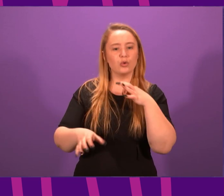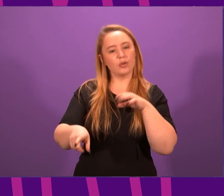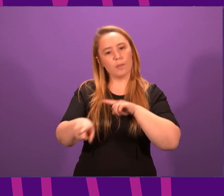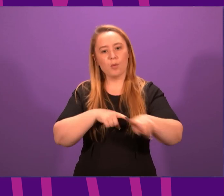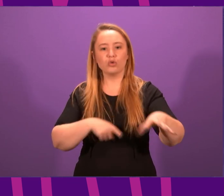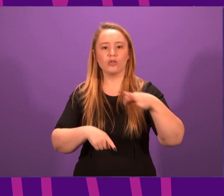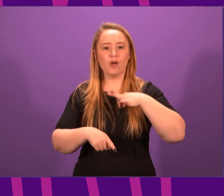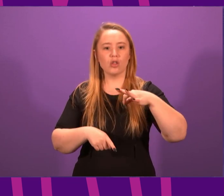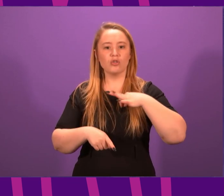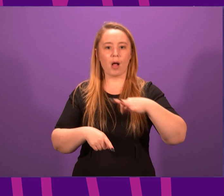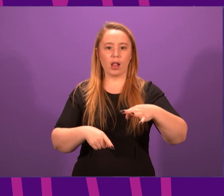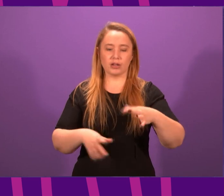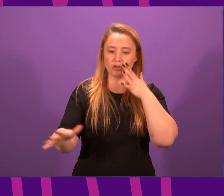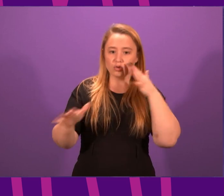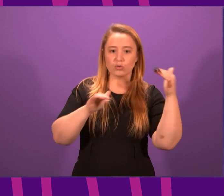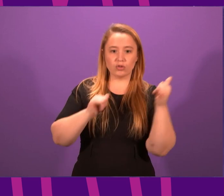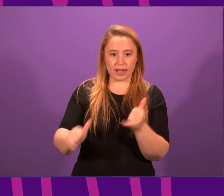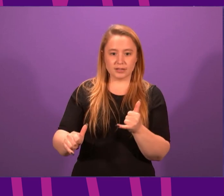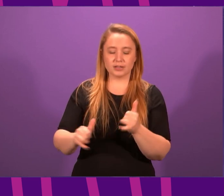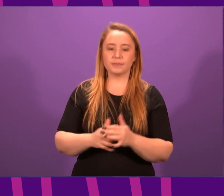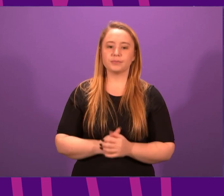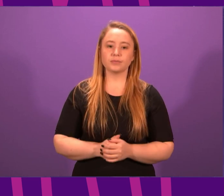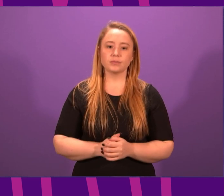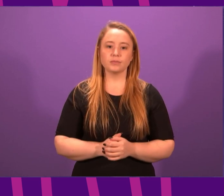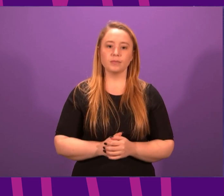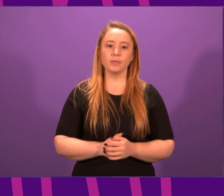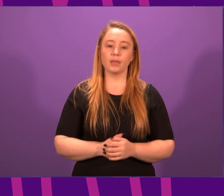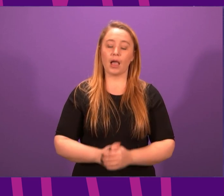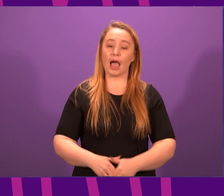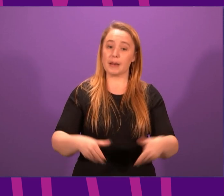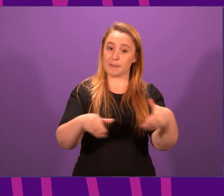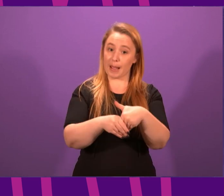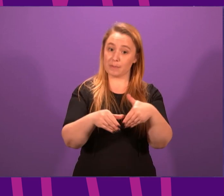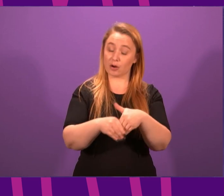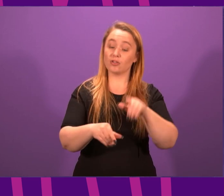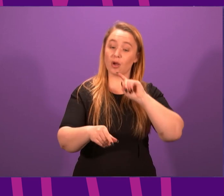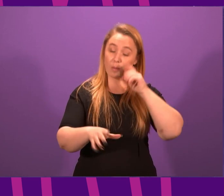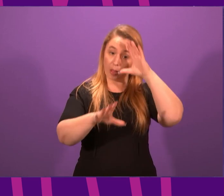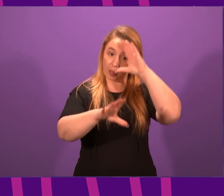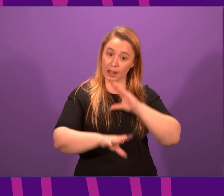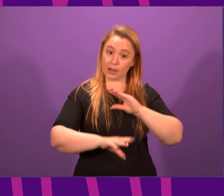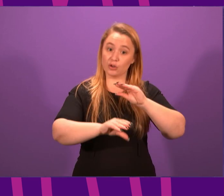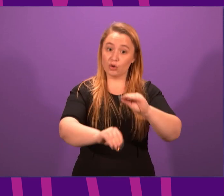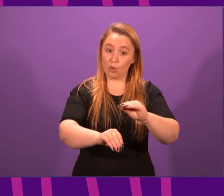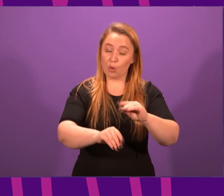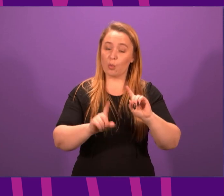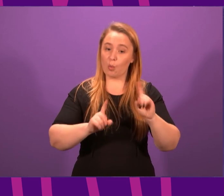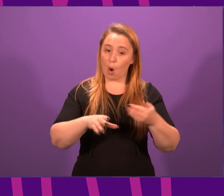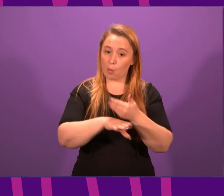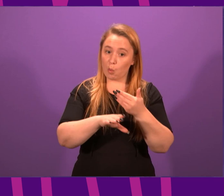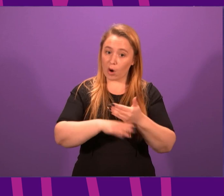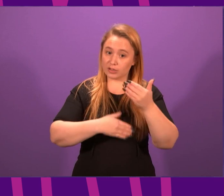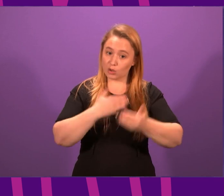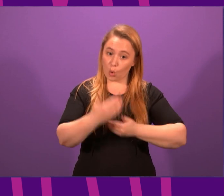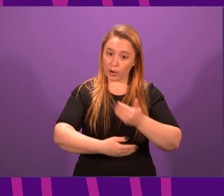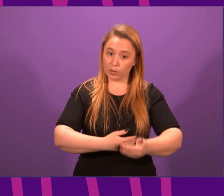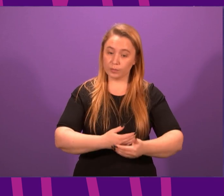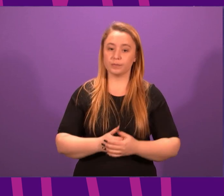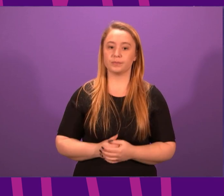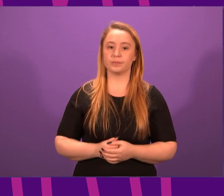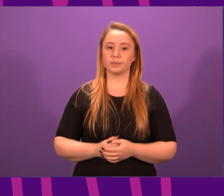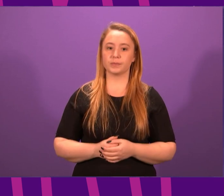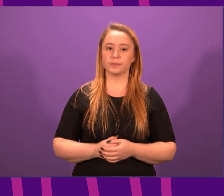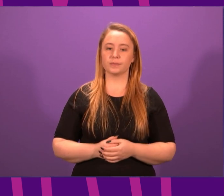the scale-up of that testing. And we will keep members in touch with that work and are open to discussion on that work.